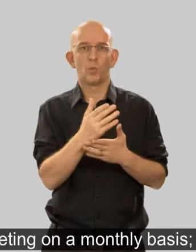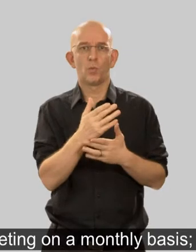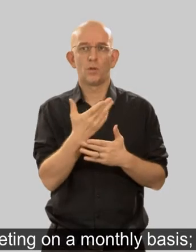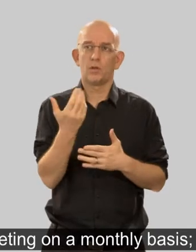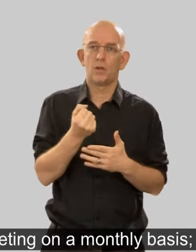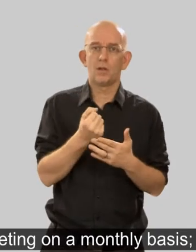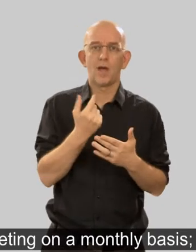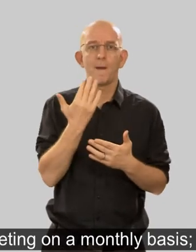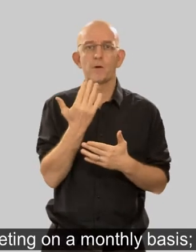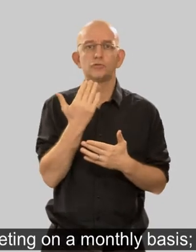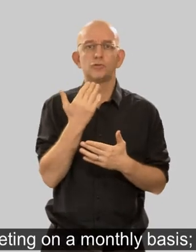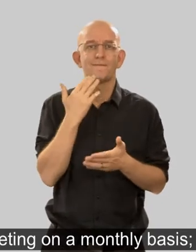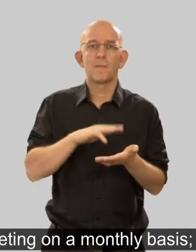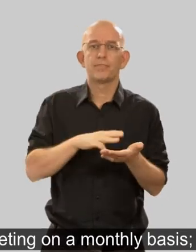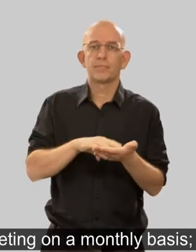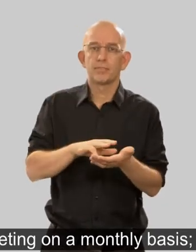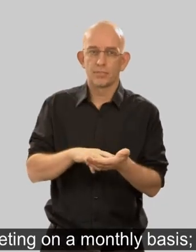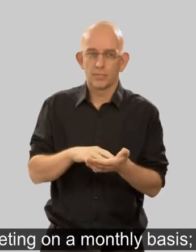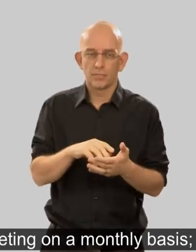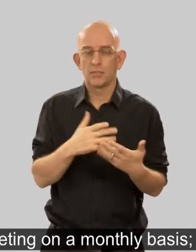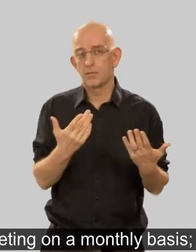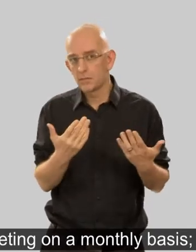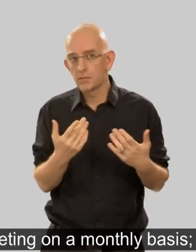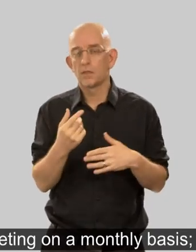budgeting on a monthly basis, and